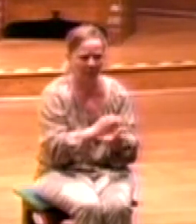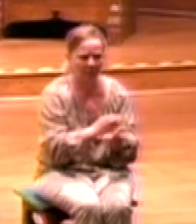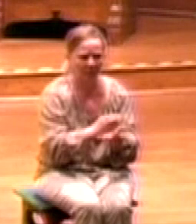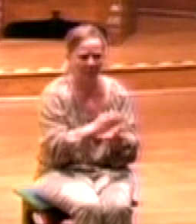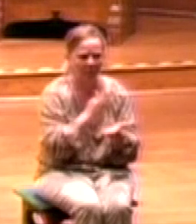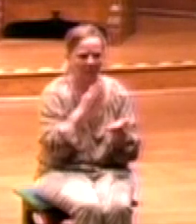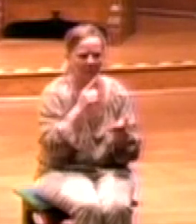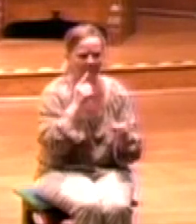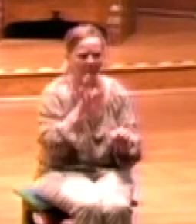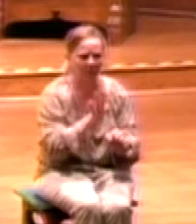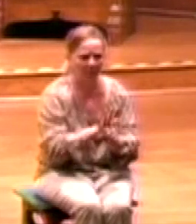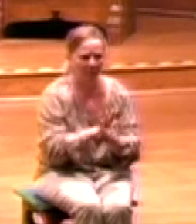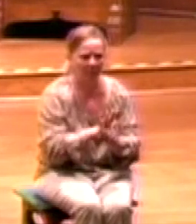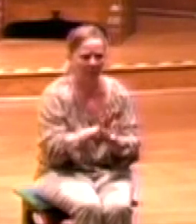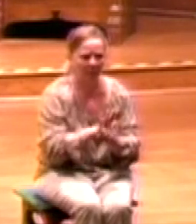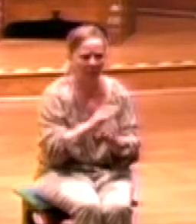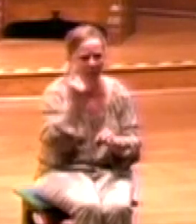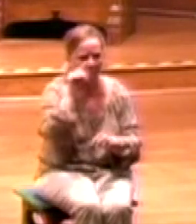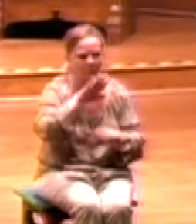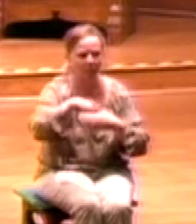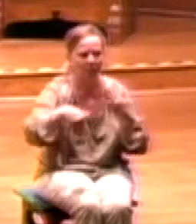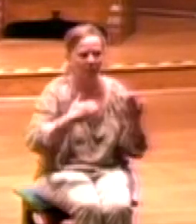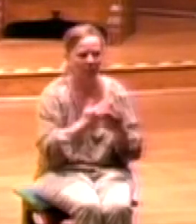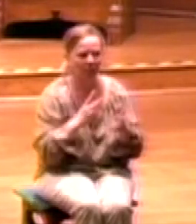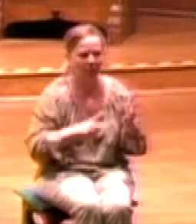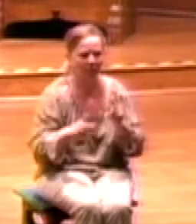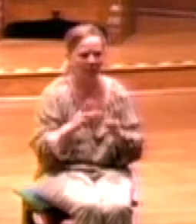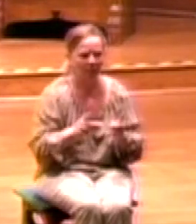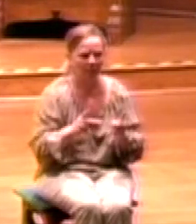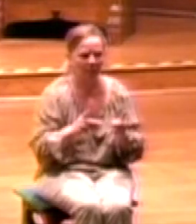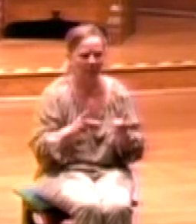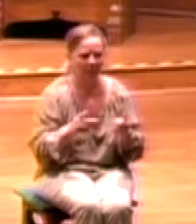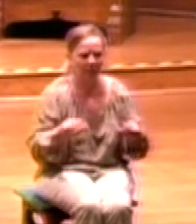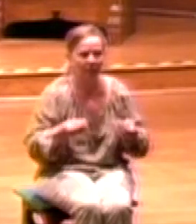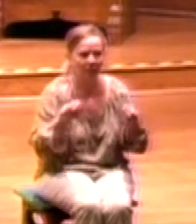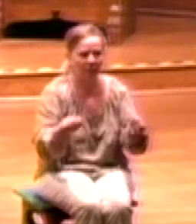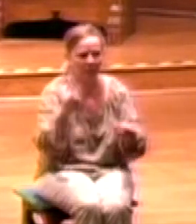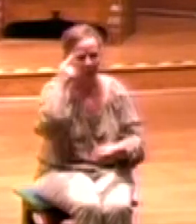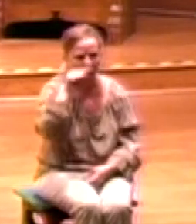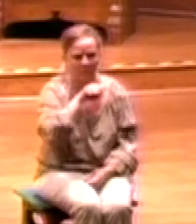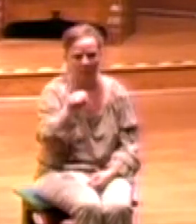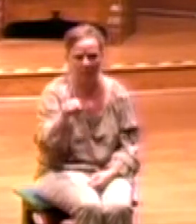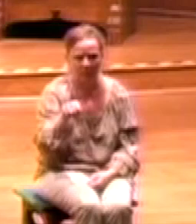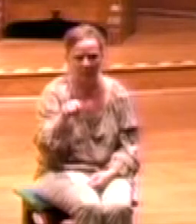for you and for all people for the forgiveness of sin. Do this for